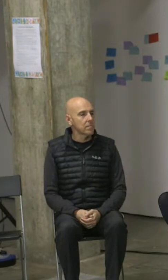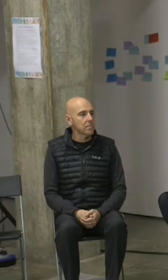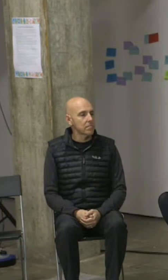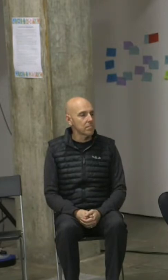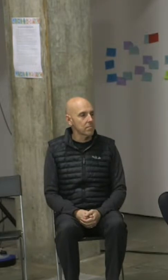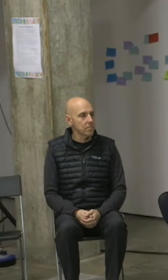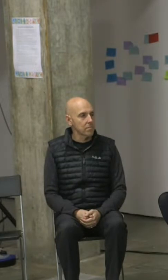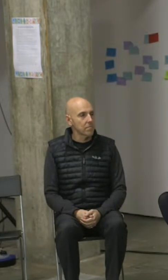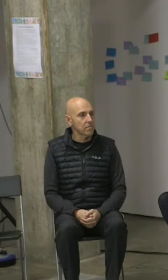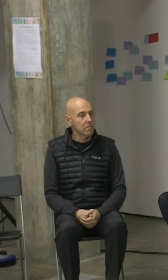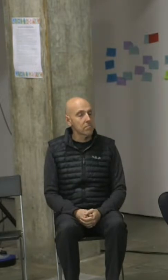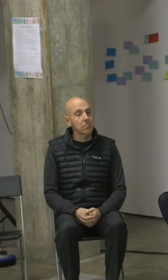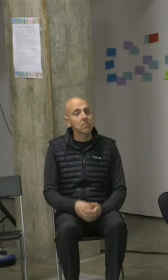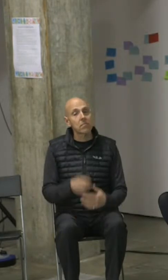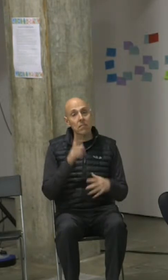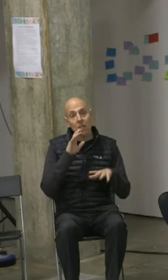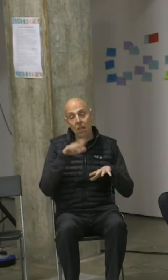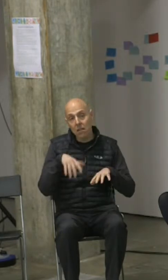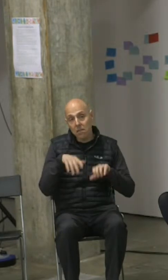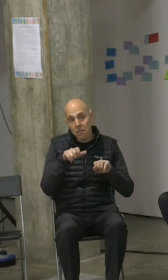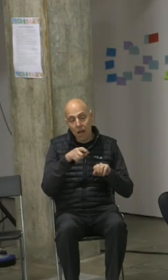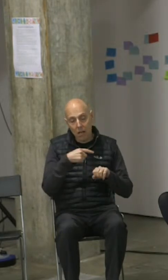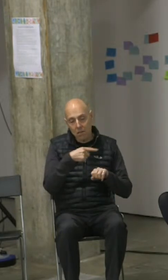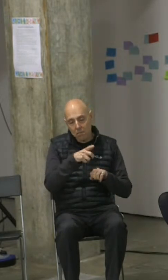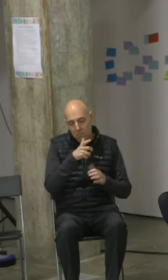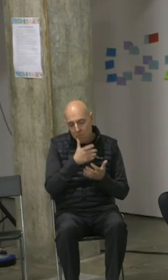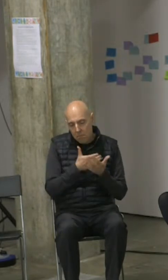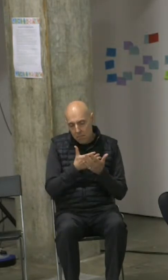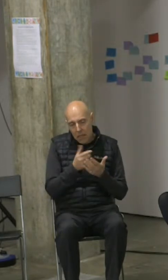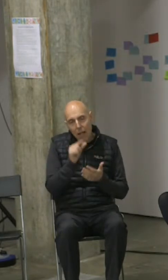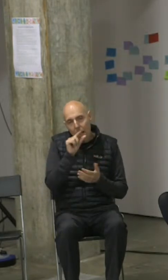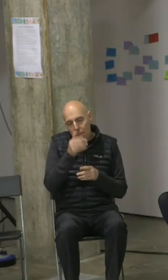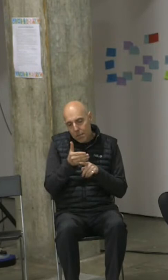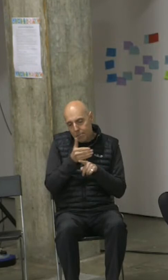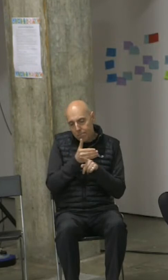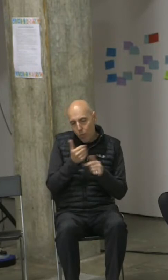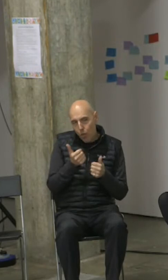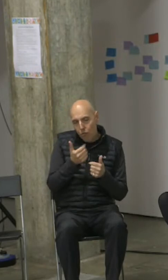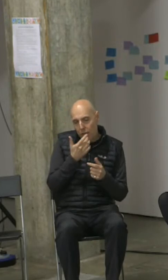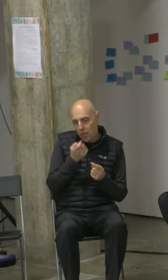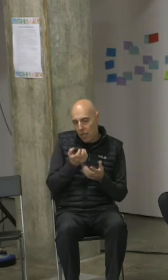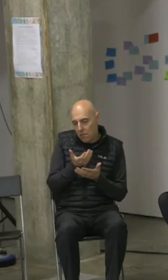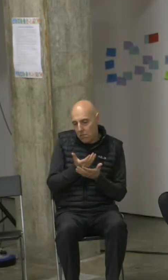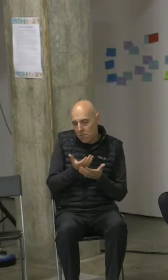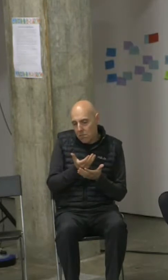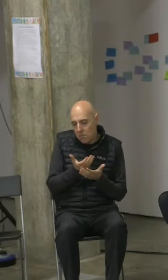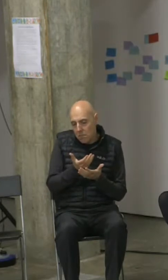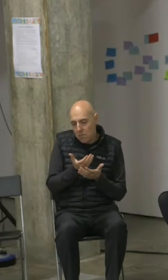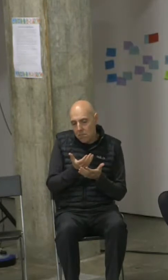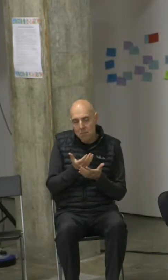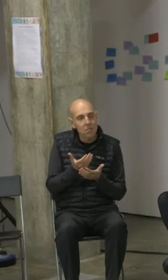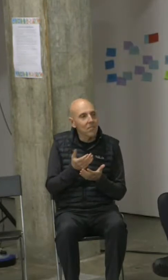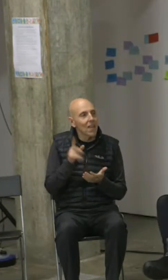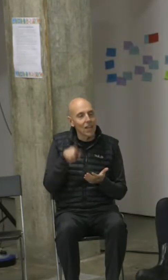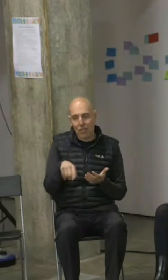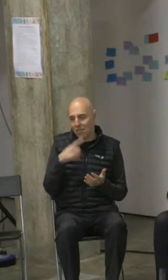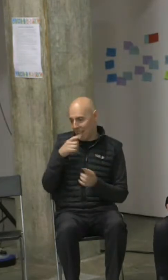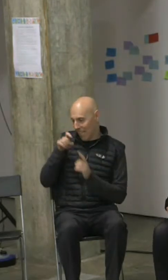and I think we've kind of touched on this a little bit. This is actually telling Anna what she's got to